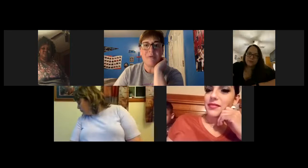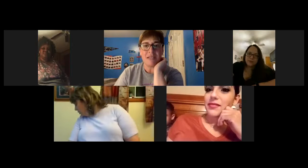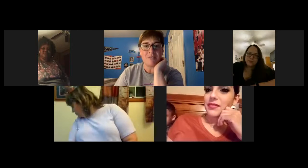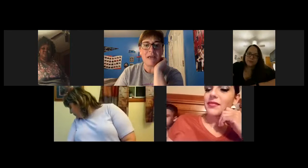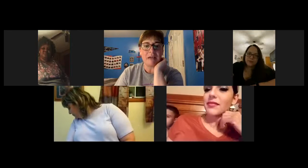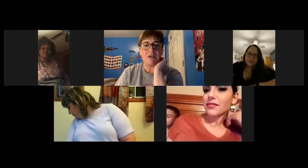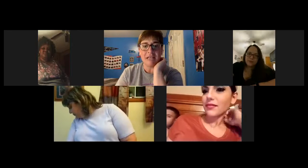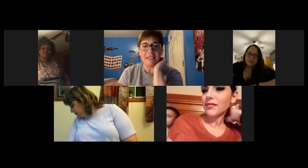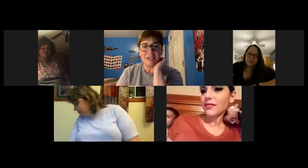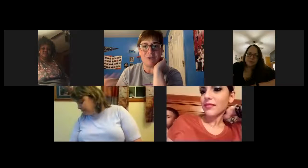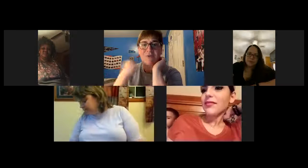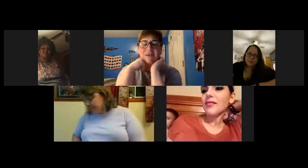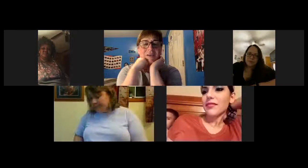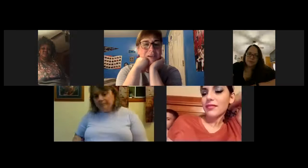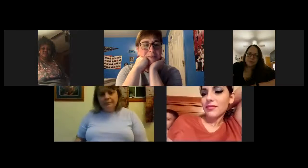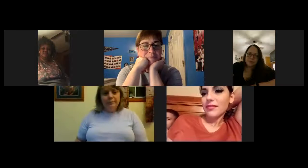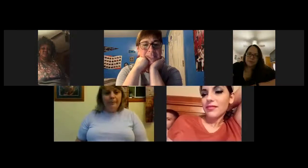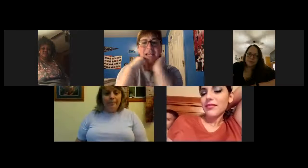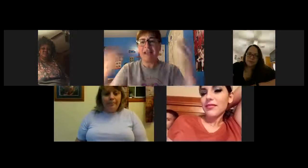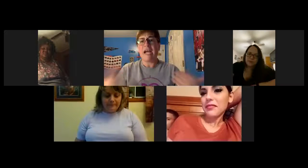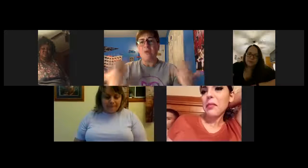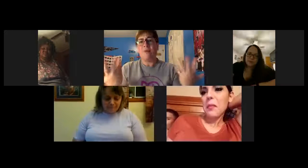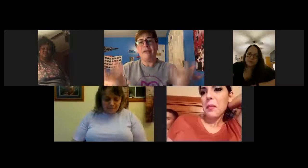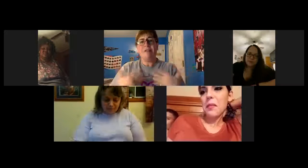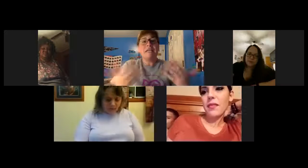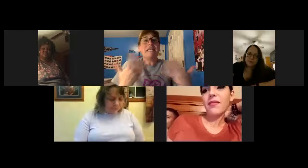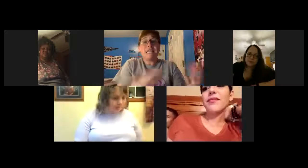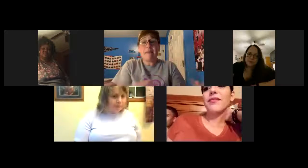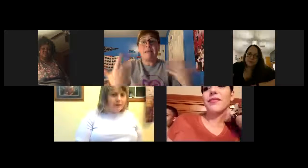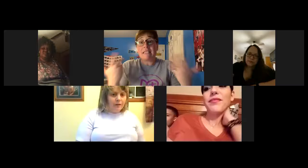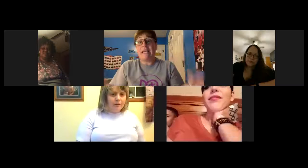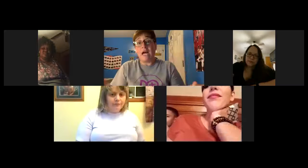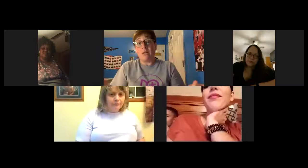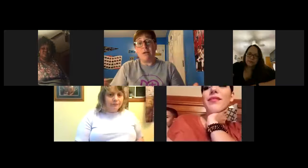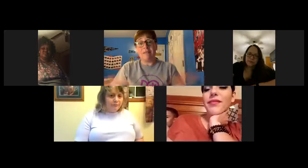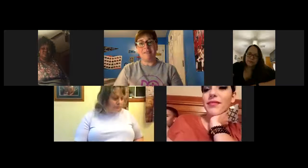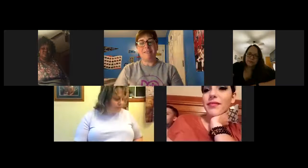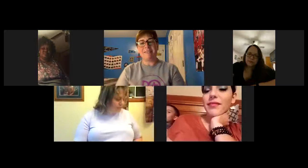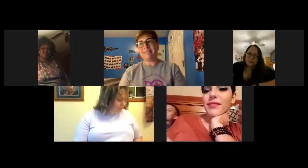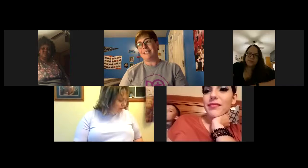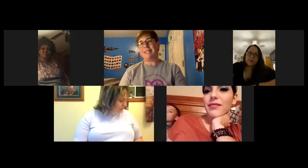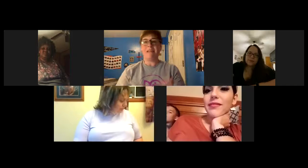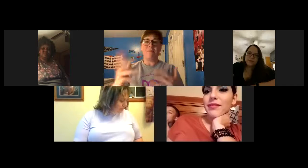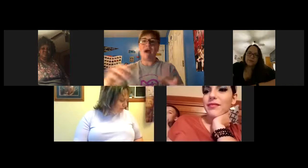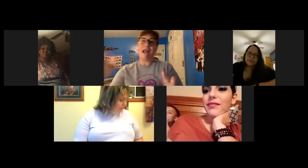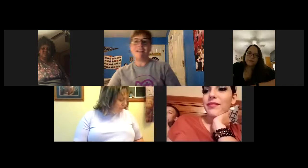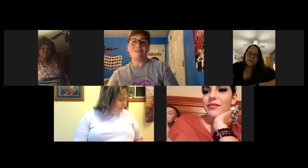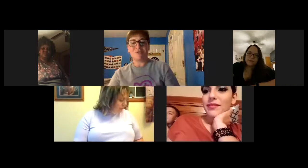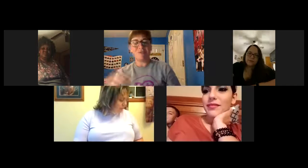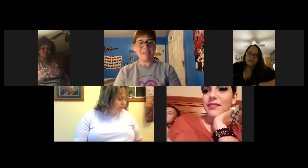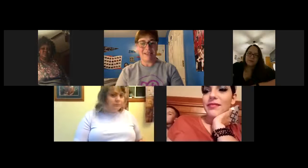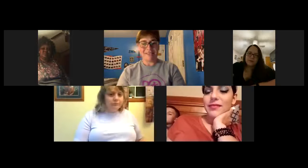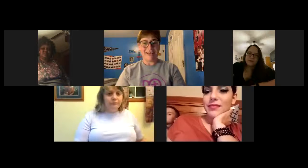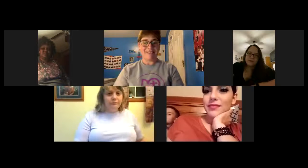like it would be Hispanic or Latino. It's not like Godwin, or it's a name that's like Godwin. It's not like